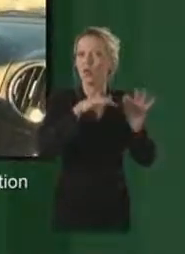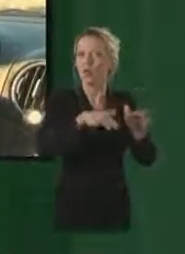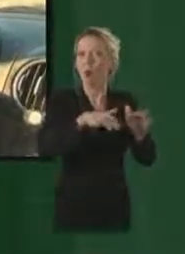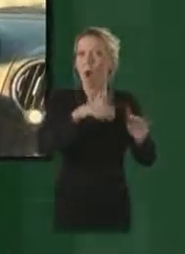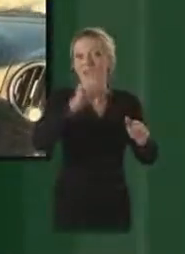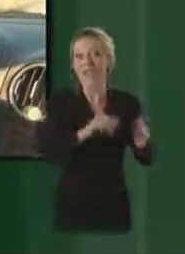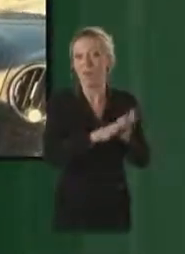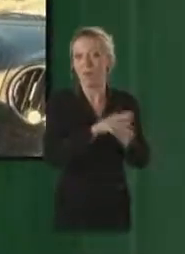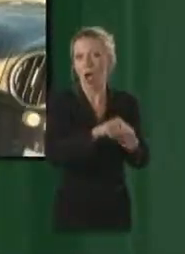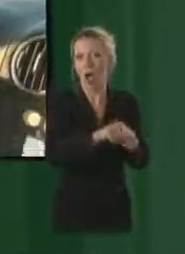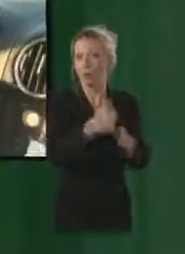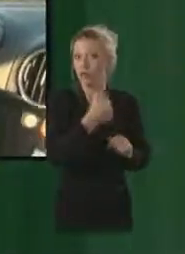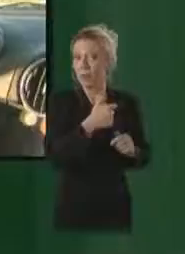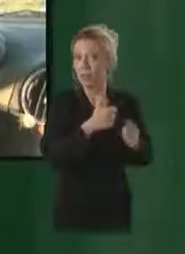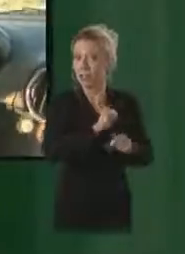is 277 km per hour.